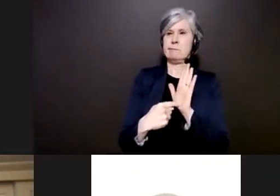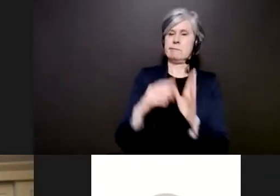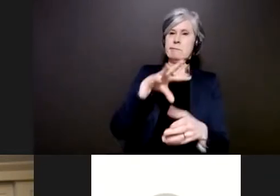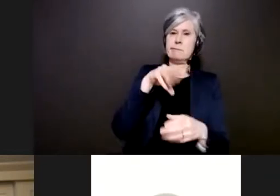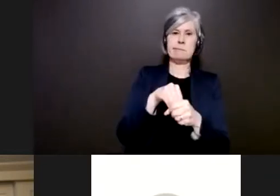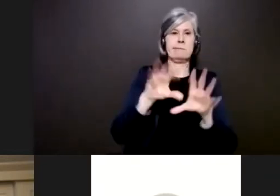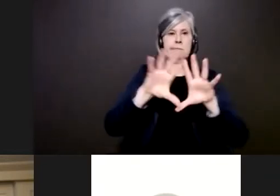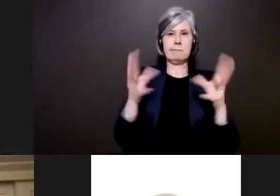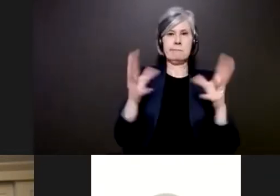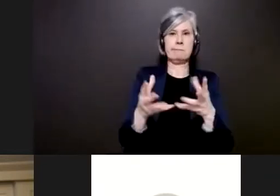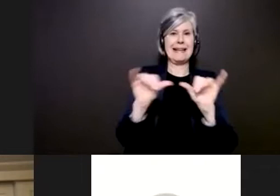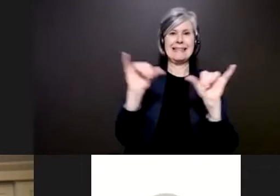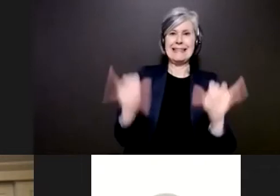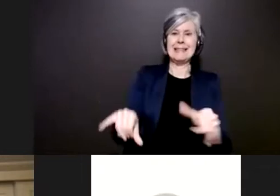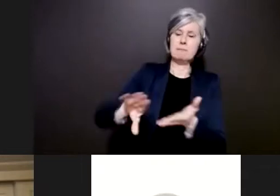because of their age.